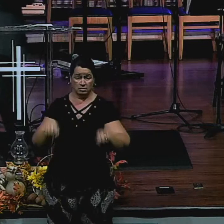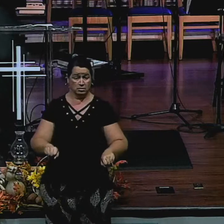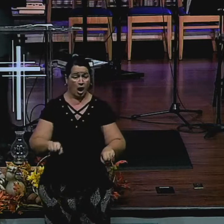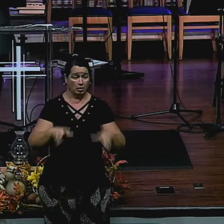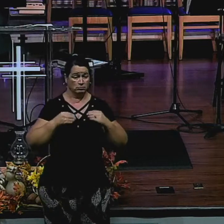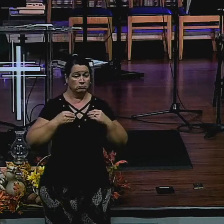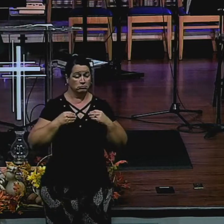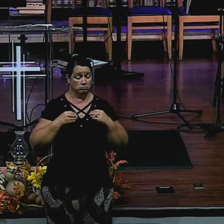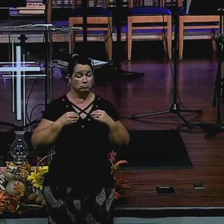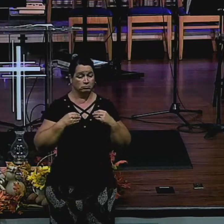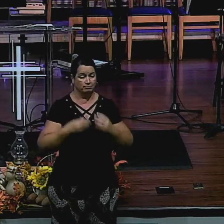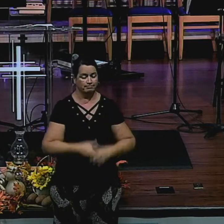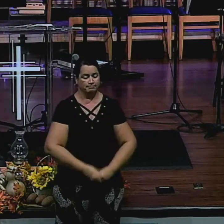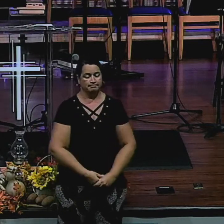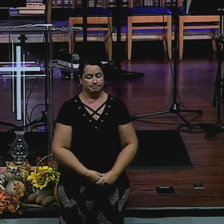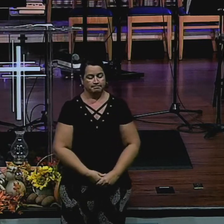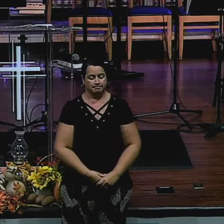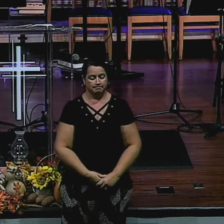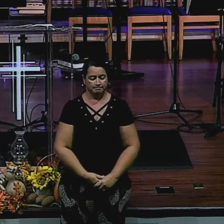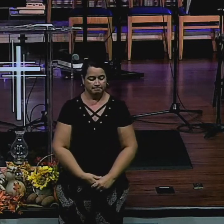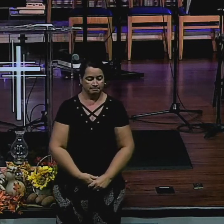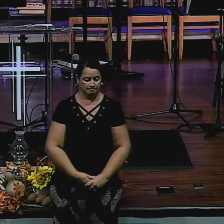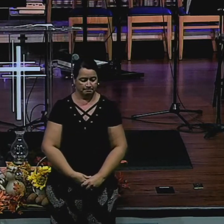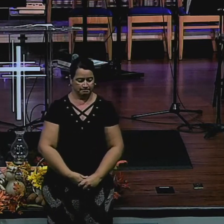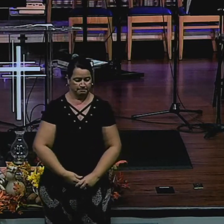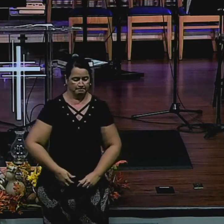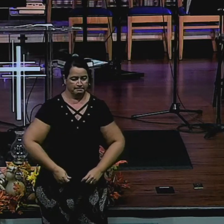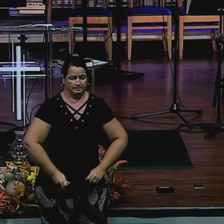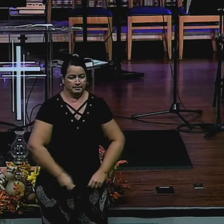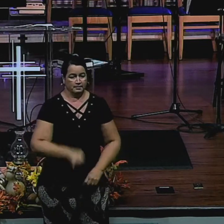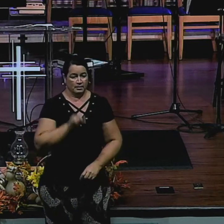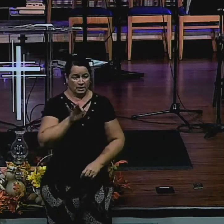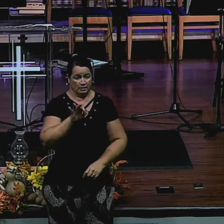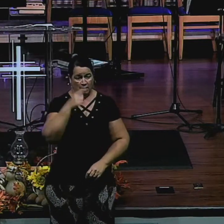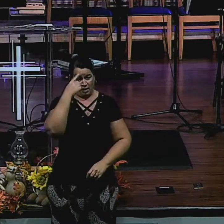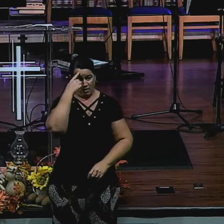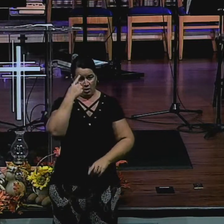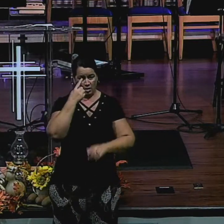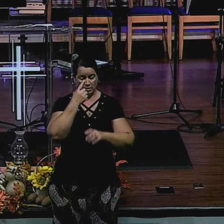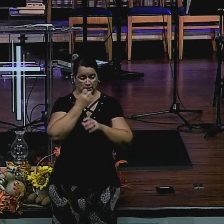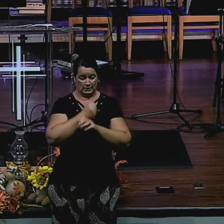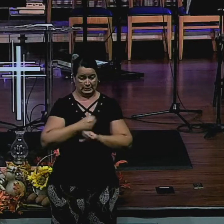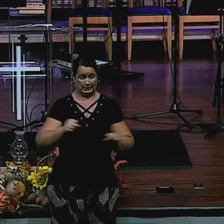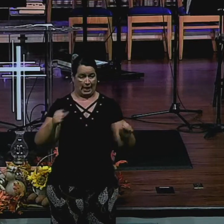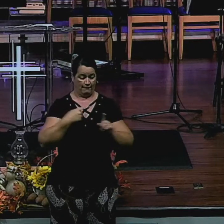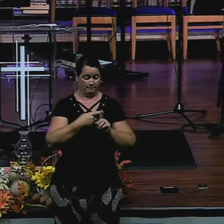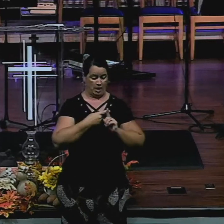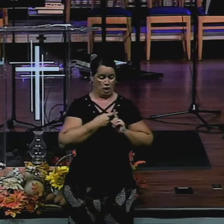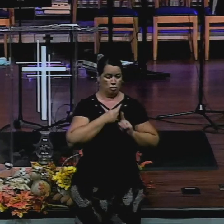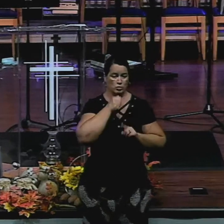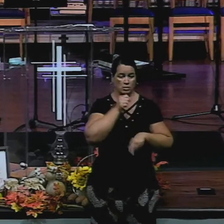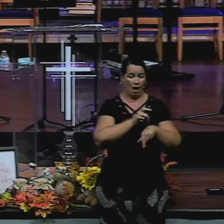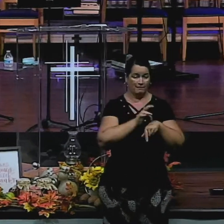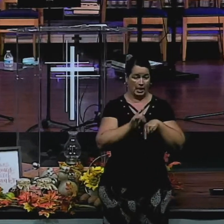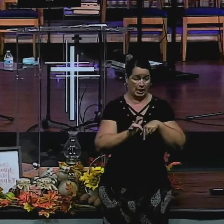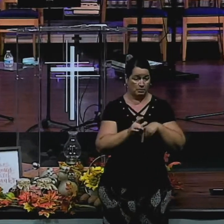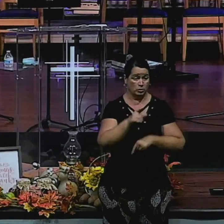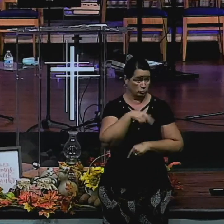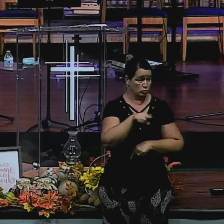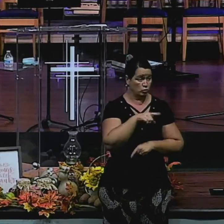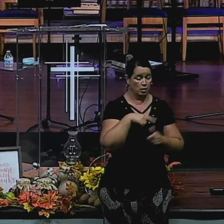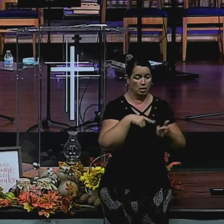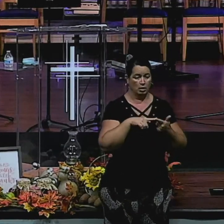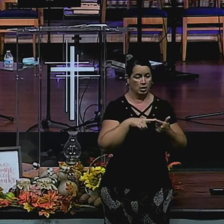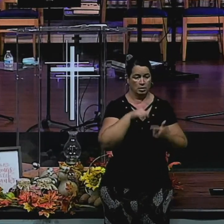Honestly to goodness, if I thought that salvation was not available to you, I